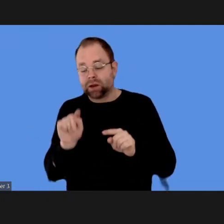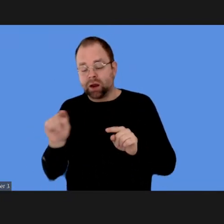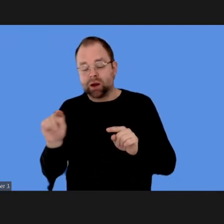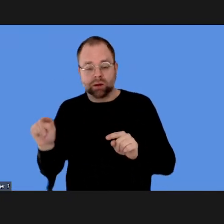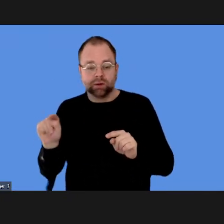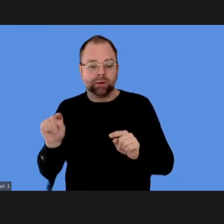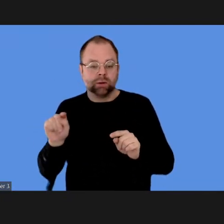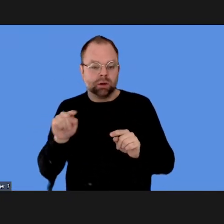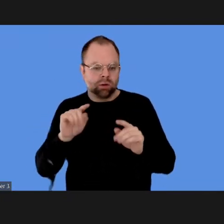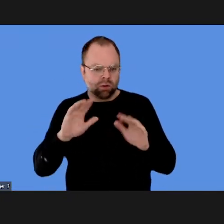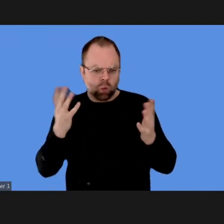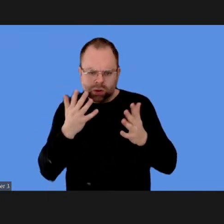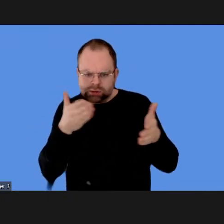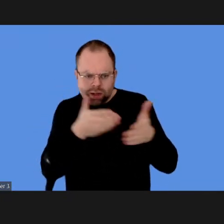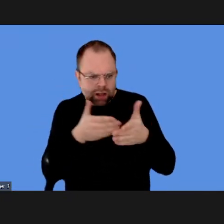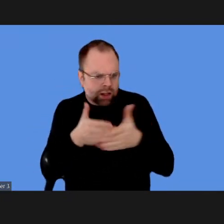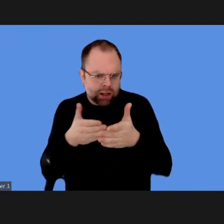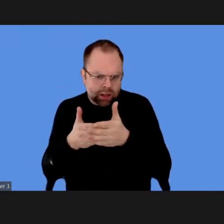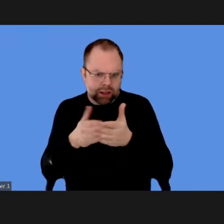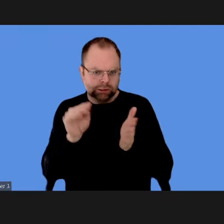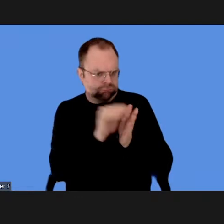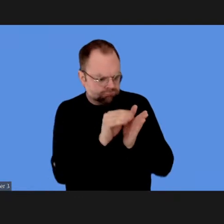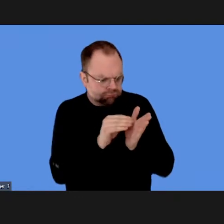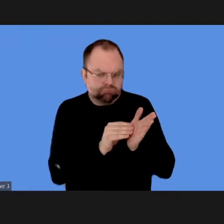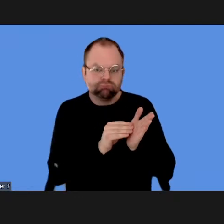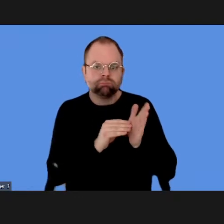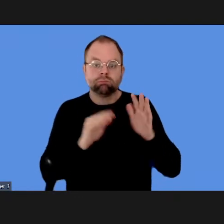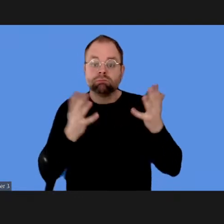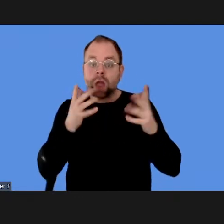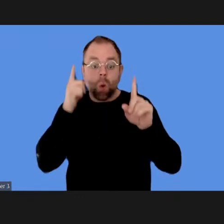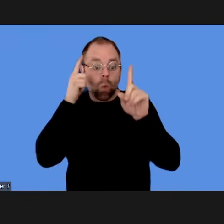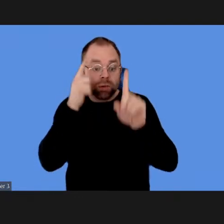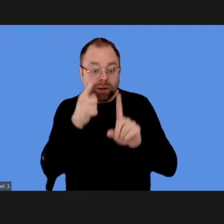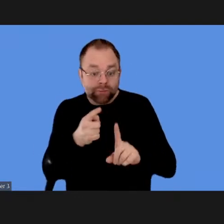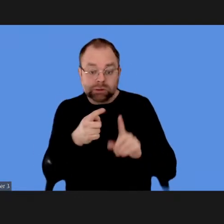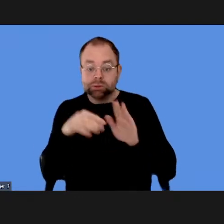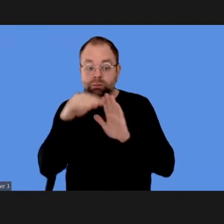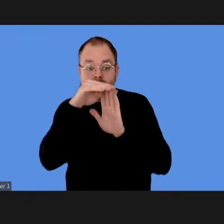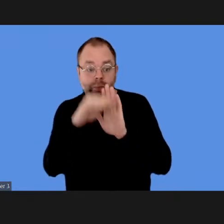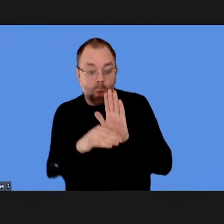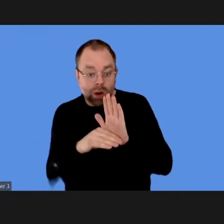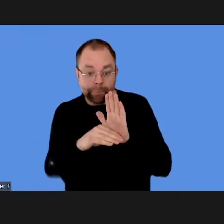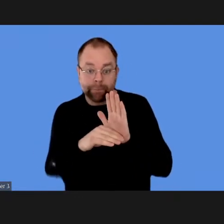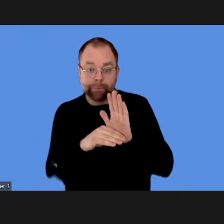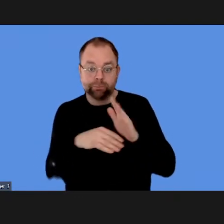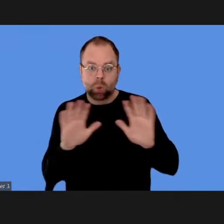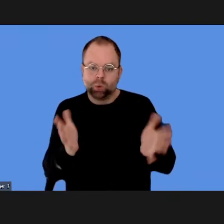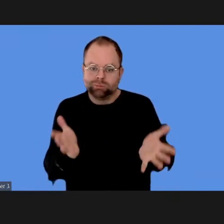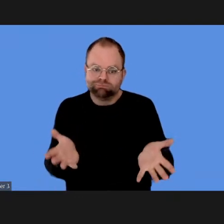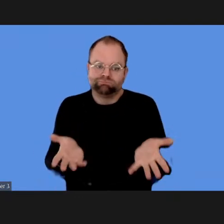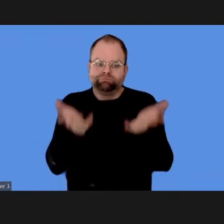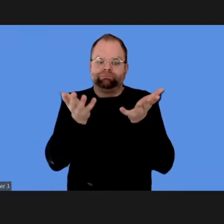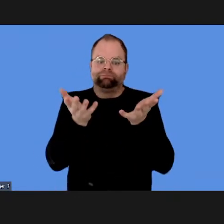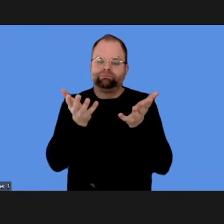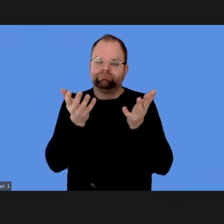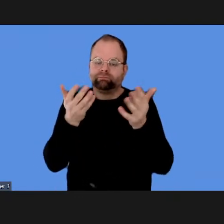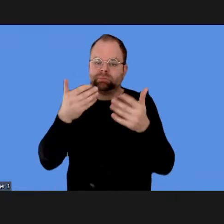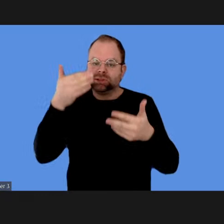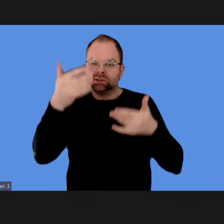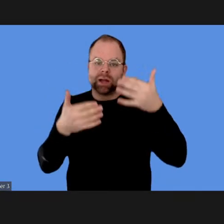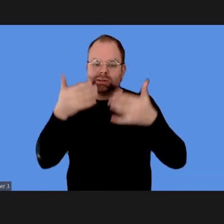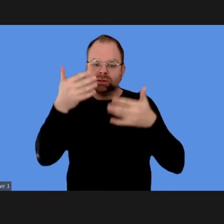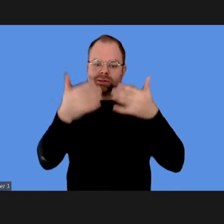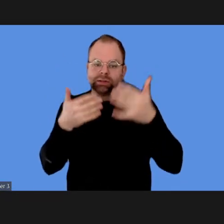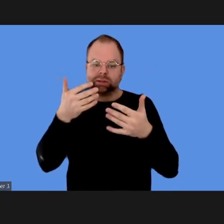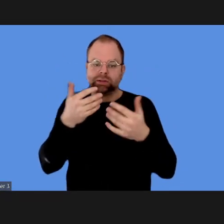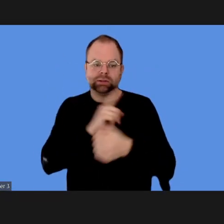terms of code and practice in relation to data and the statistics, and also the comprehensiveness or the level of disaggregation. We really